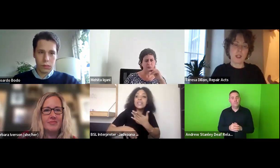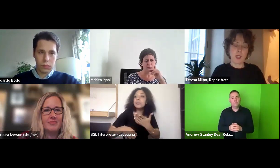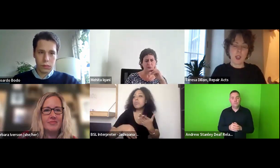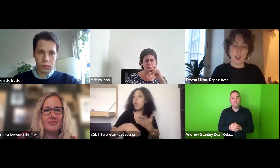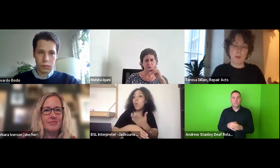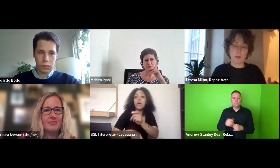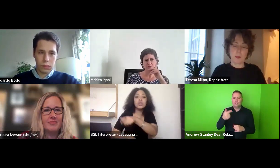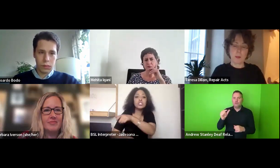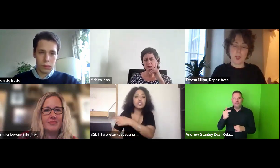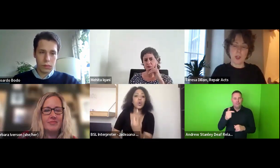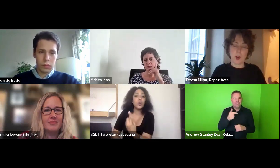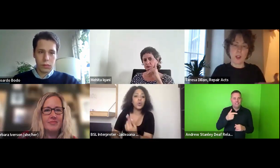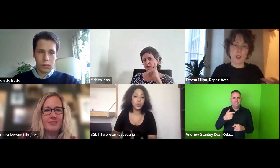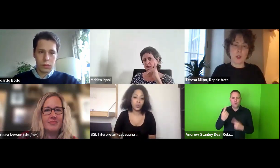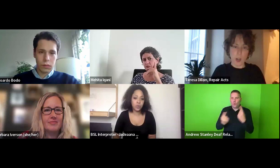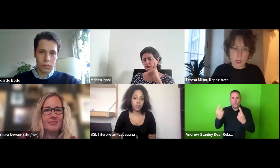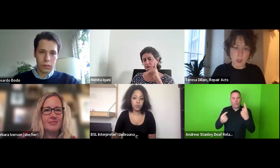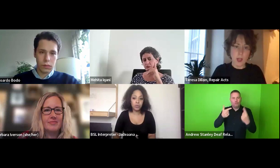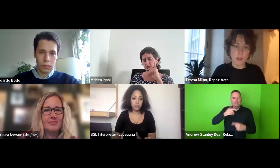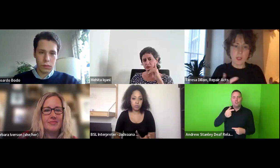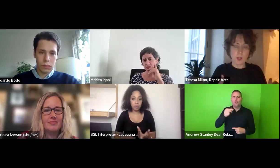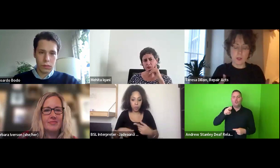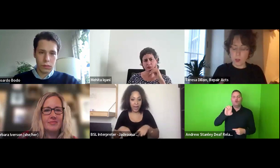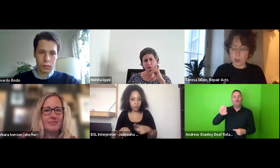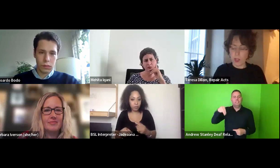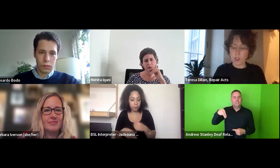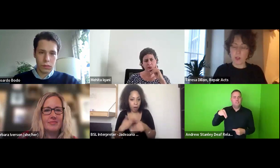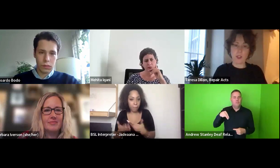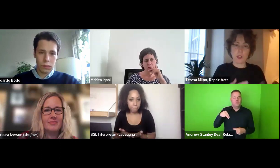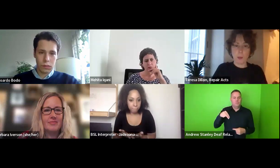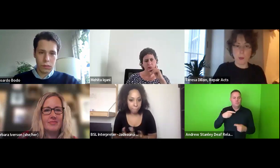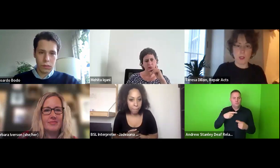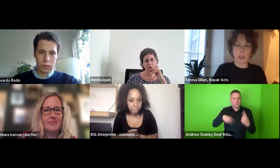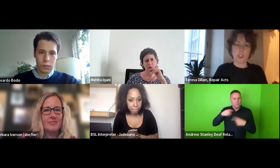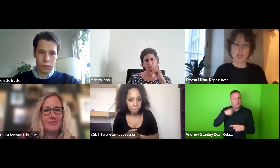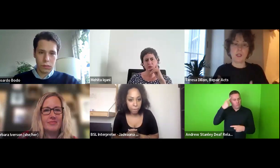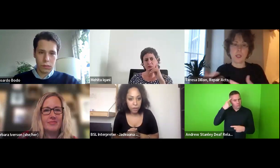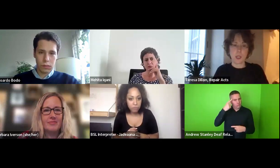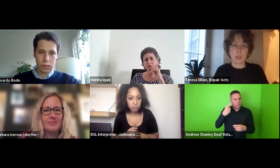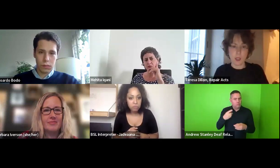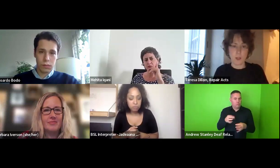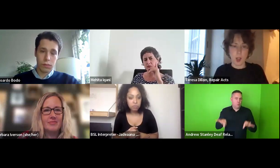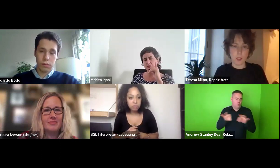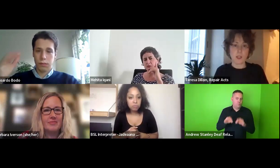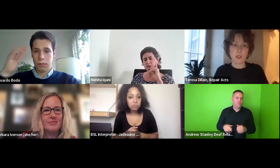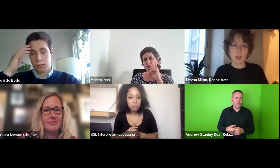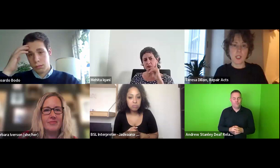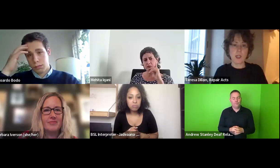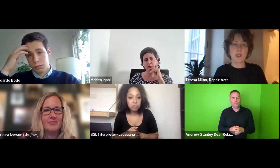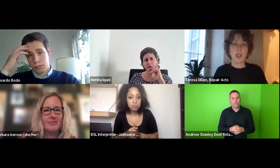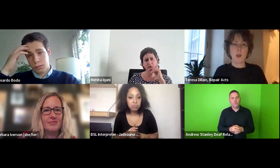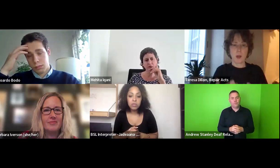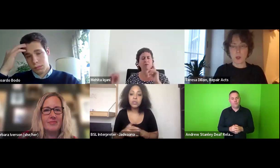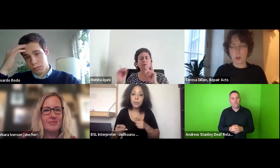I think that I think it's great that we have this sort of also catchphrase of give people a second chance and give the objects a